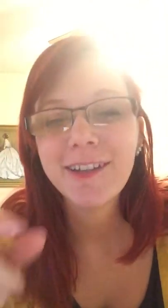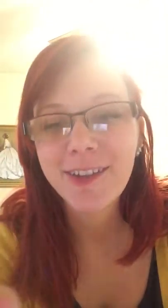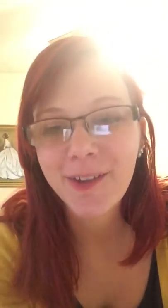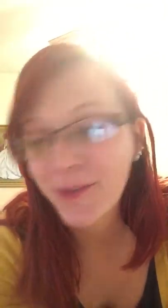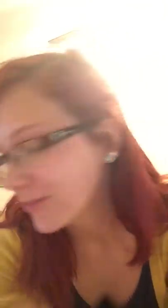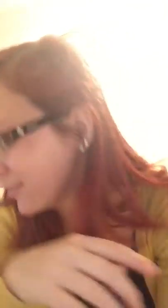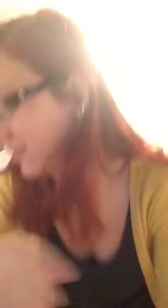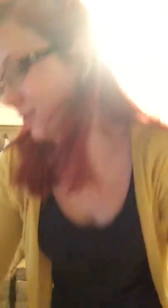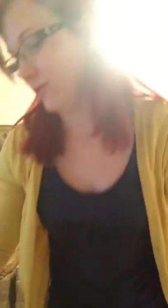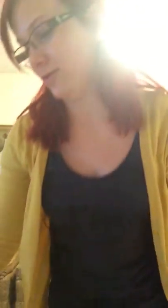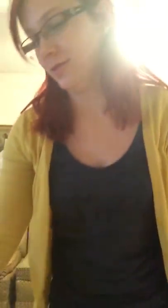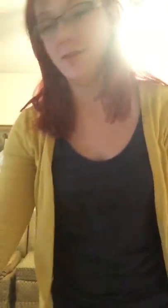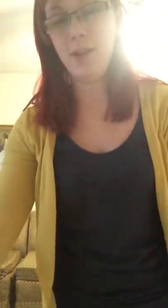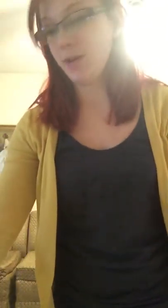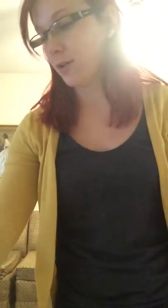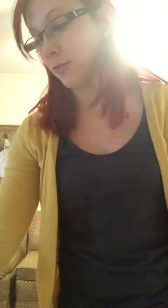So, here we go.